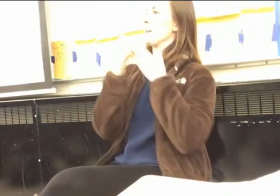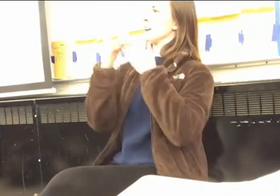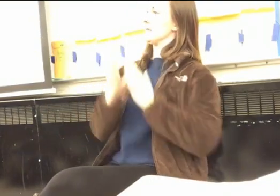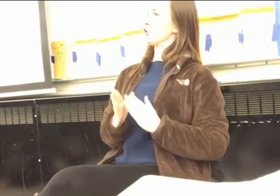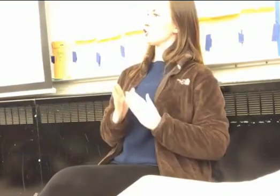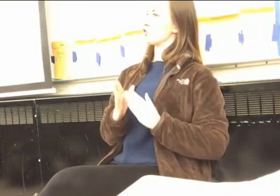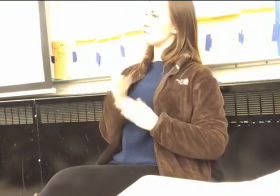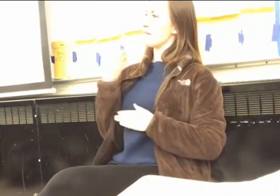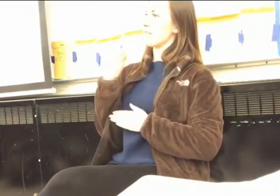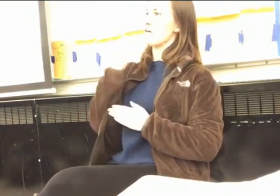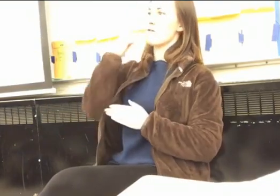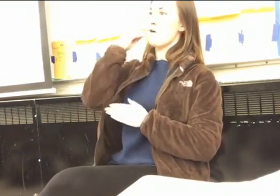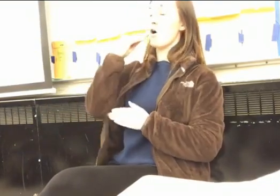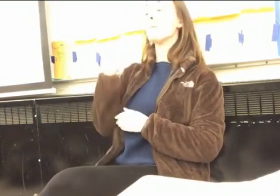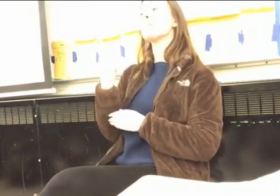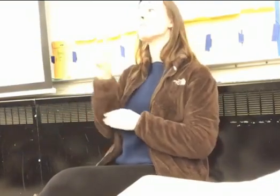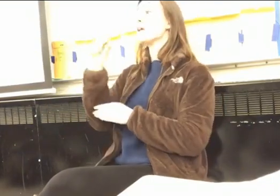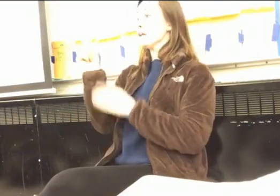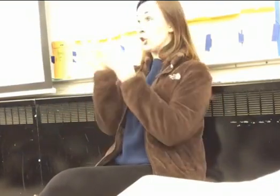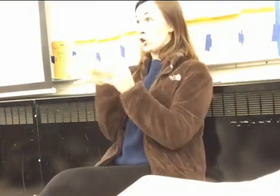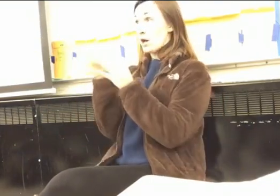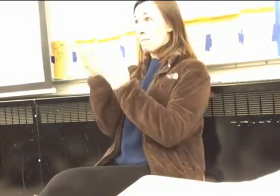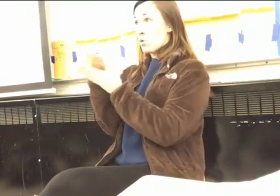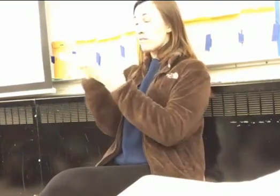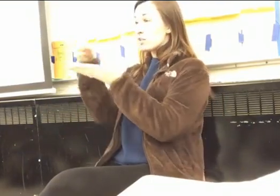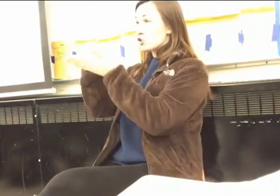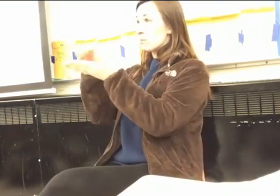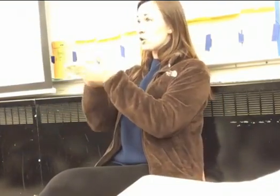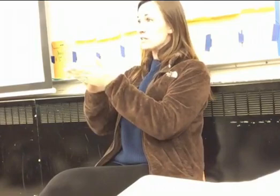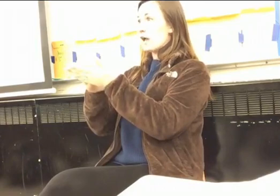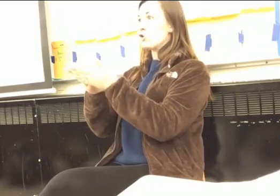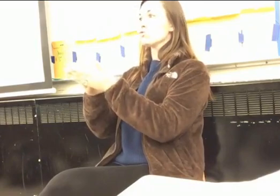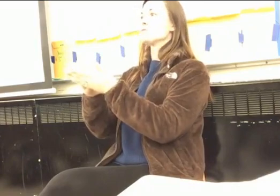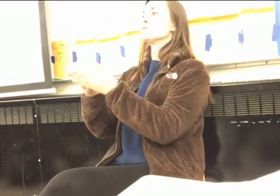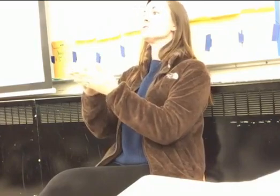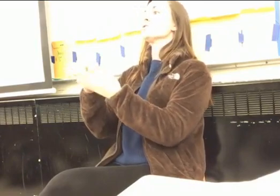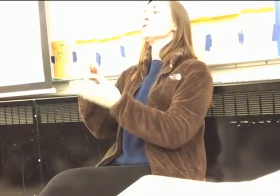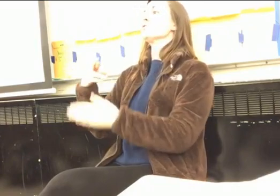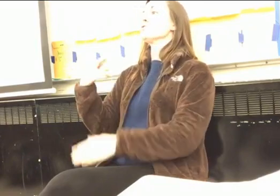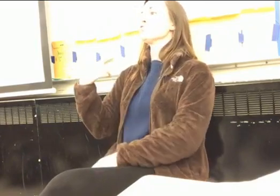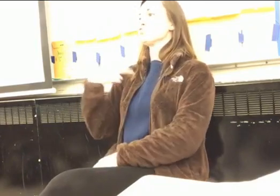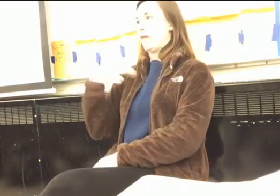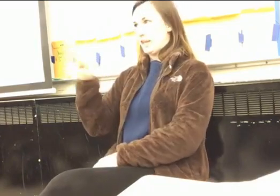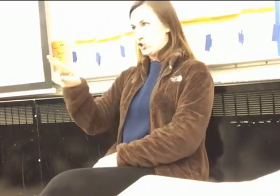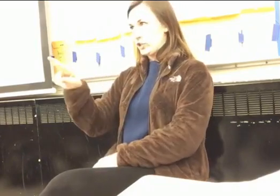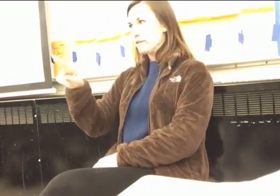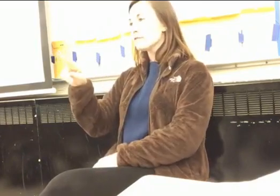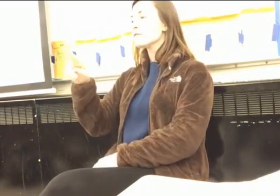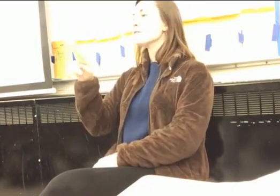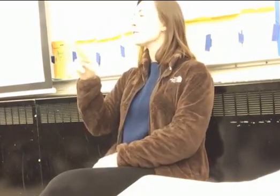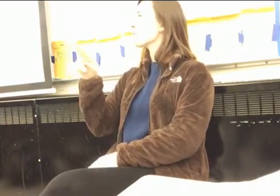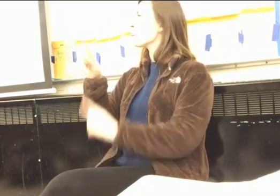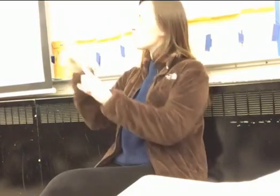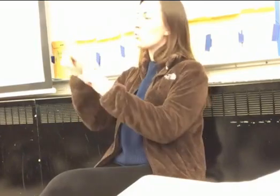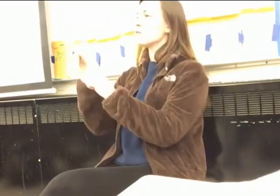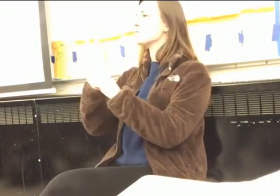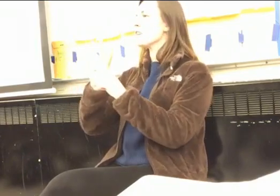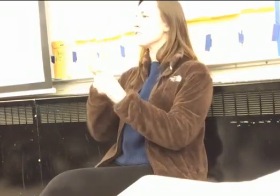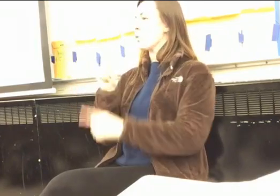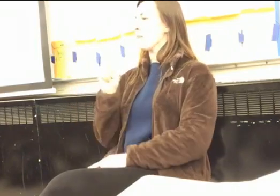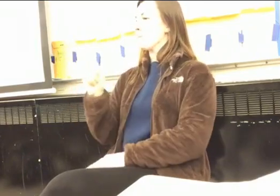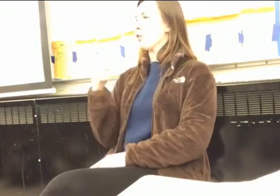thing that's very important that you need to put in the margins is religion. Or actually, I just realized it's also in the fourth bullet, so you can